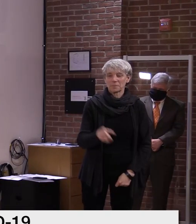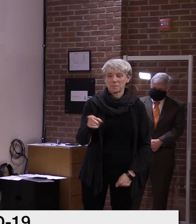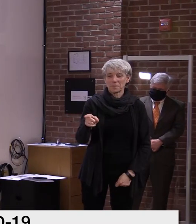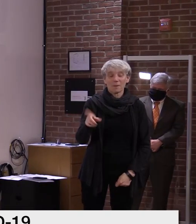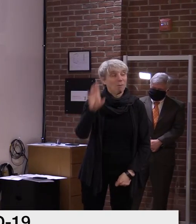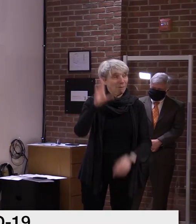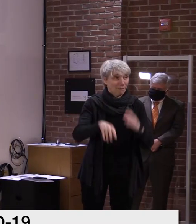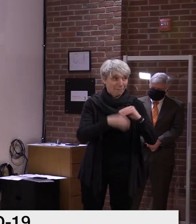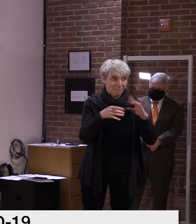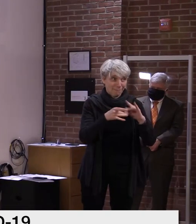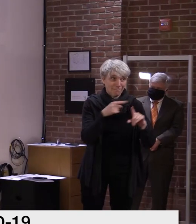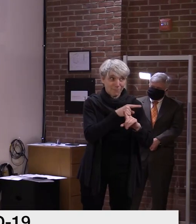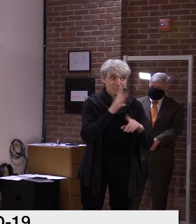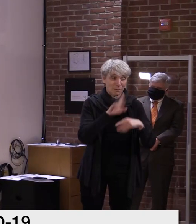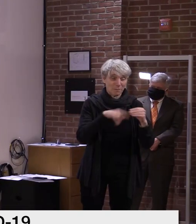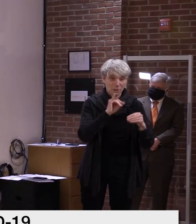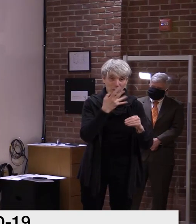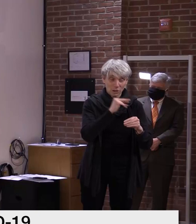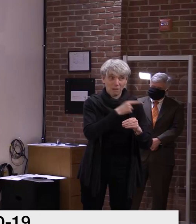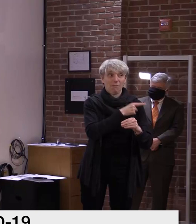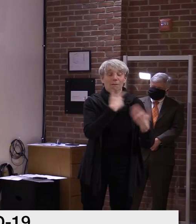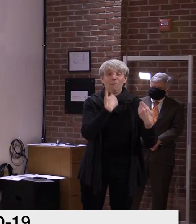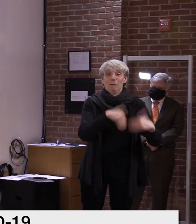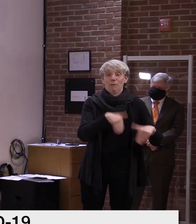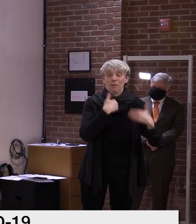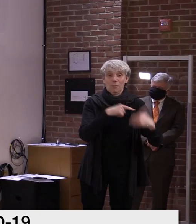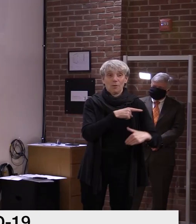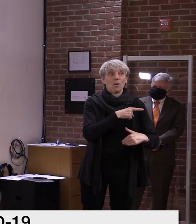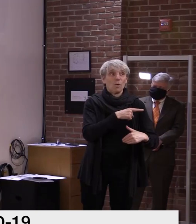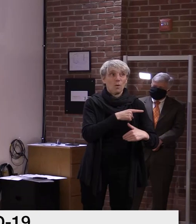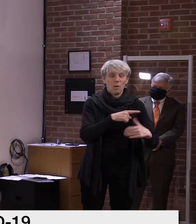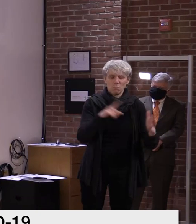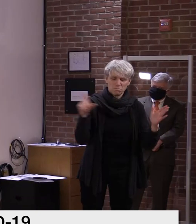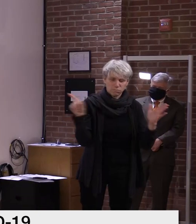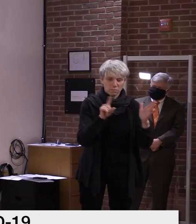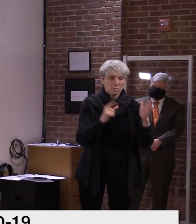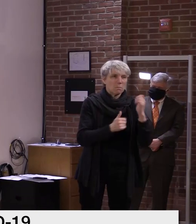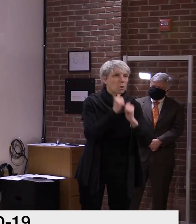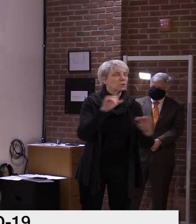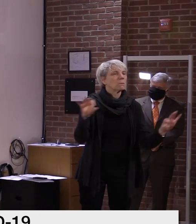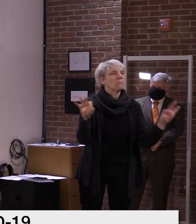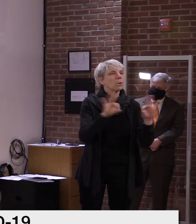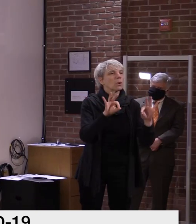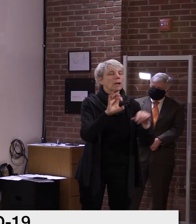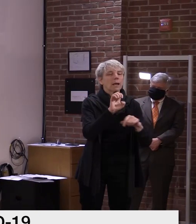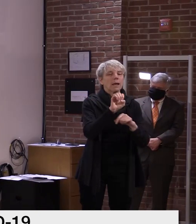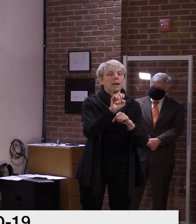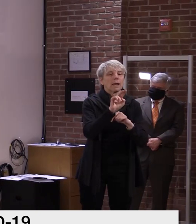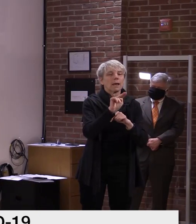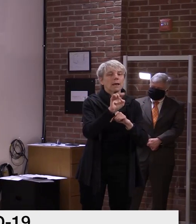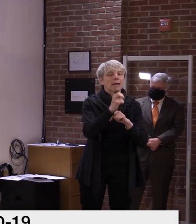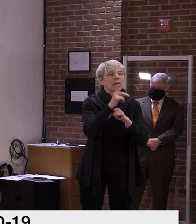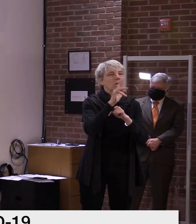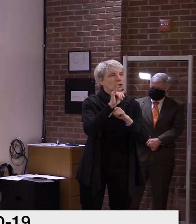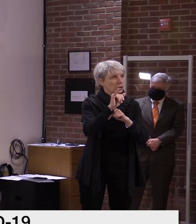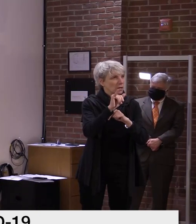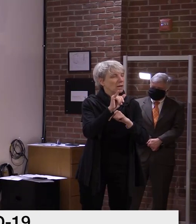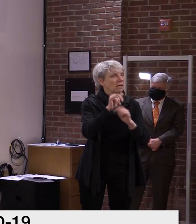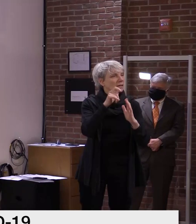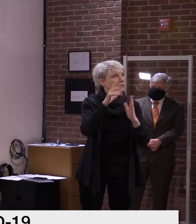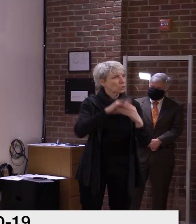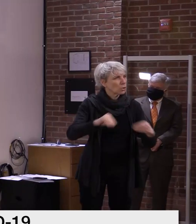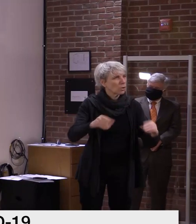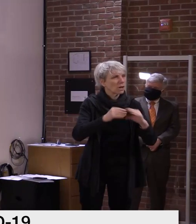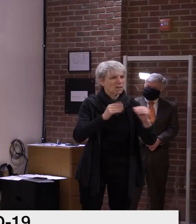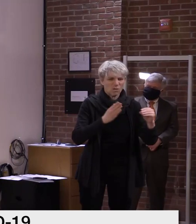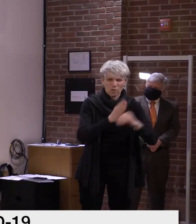that John has broken, I think, the most significant energy-related issues, too, in the, his actually more than 30